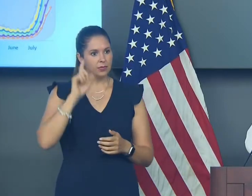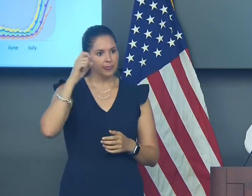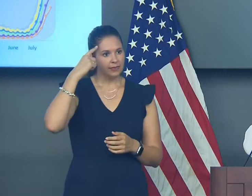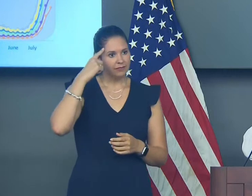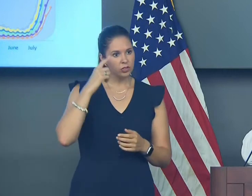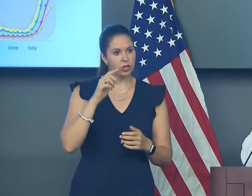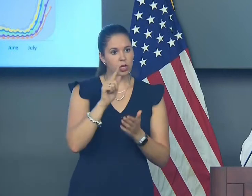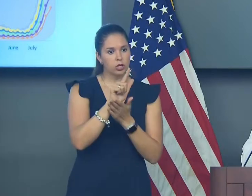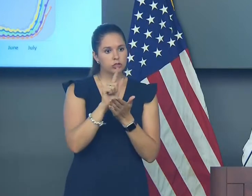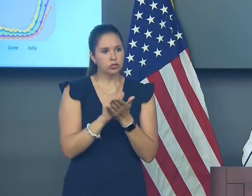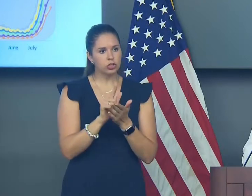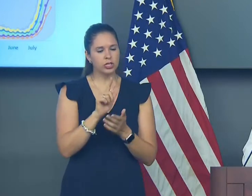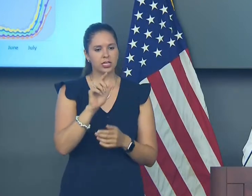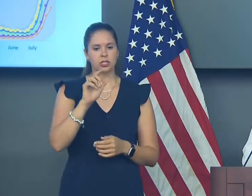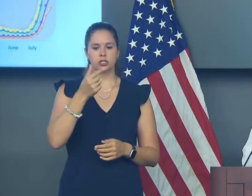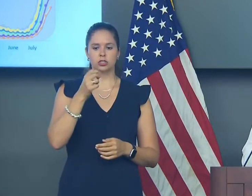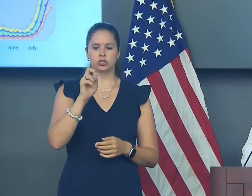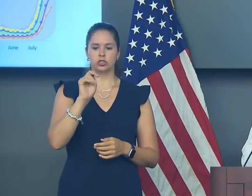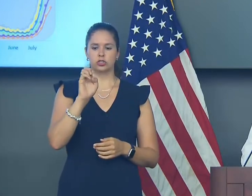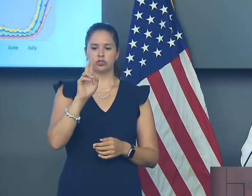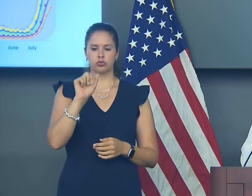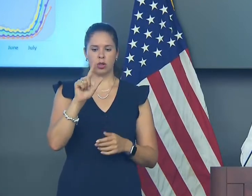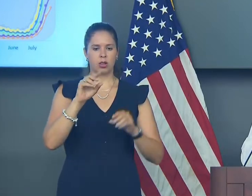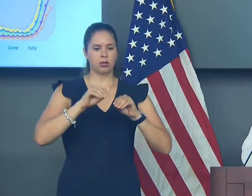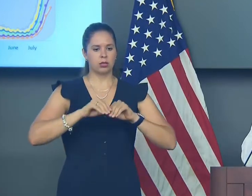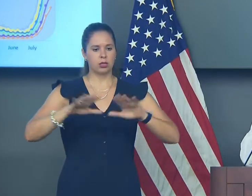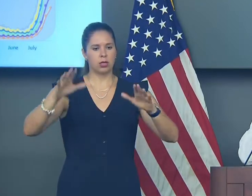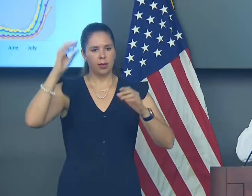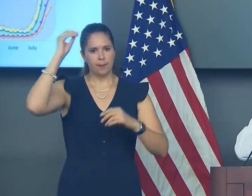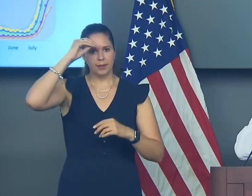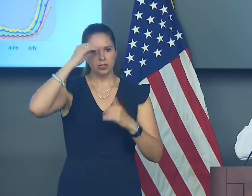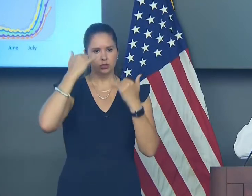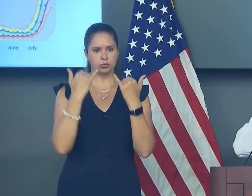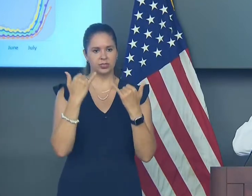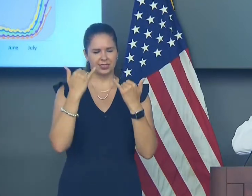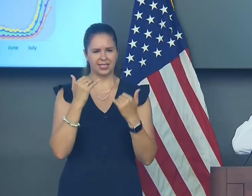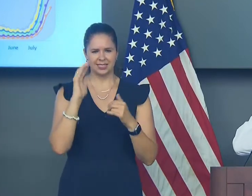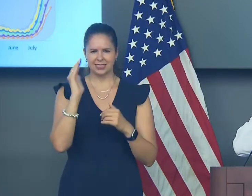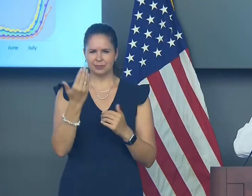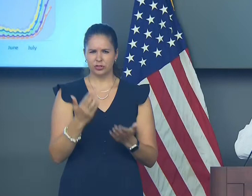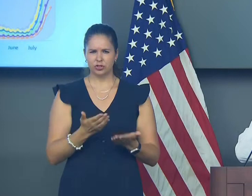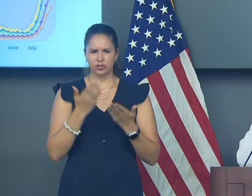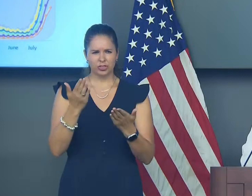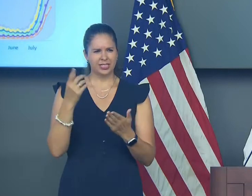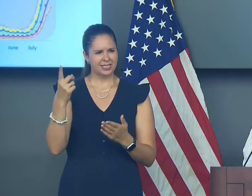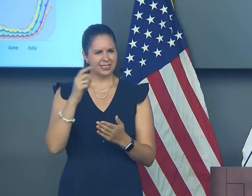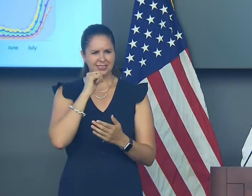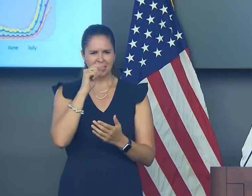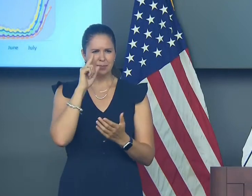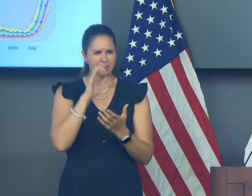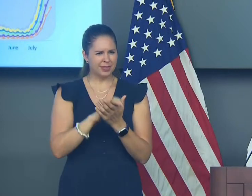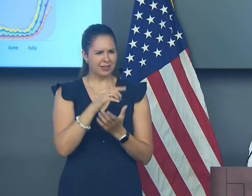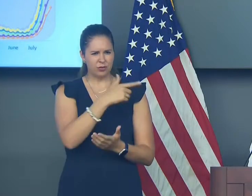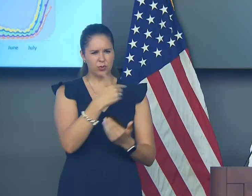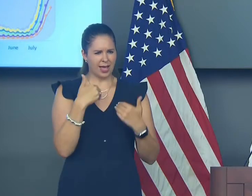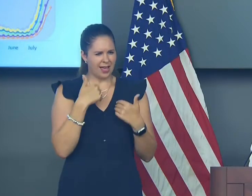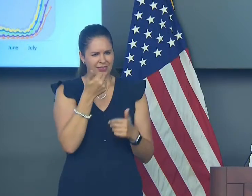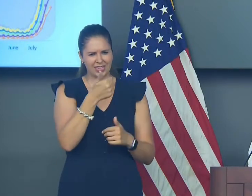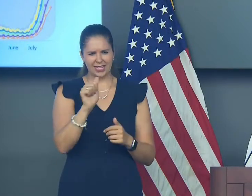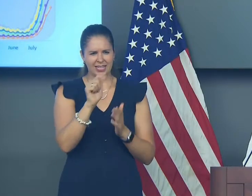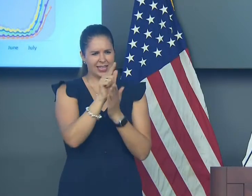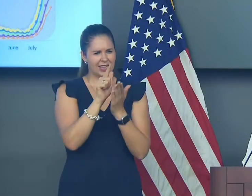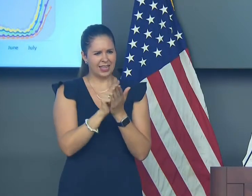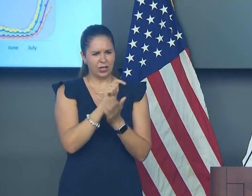Governor, the Attorney General has put out an opinion today that seems to suggest that he does not believe you have any legal authority